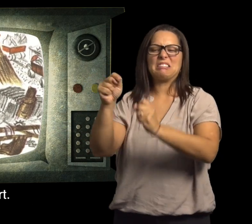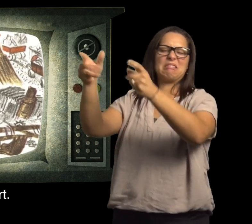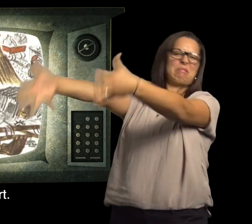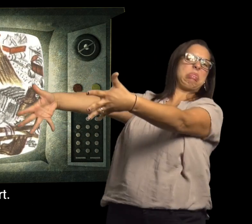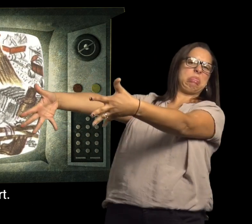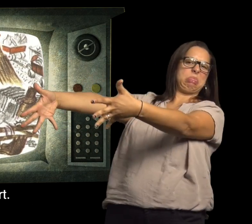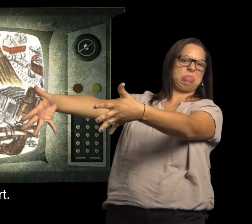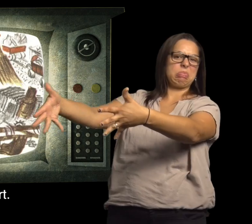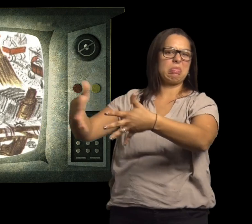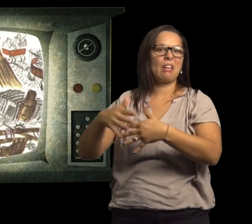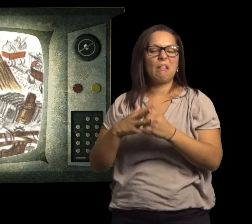and fall apart.